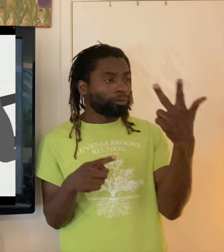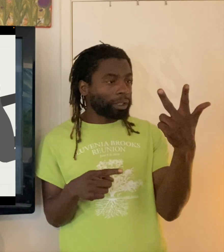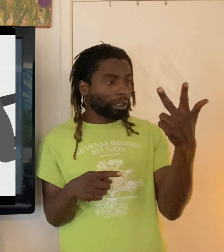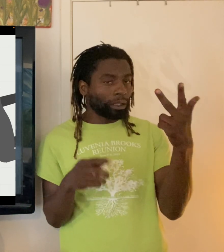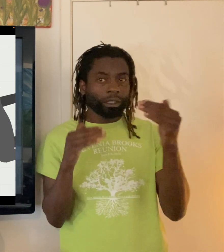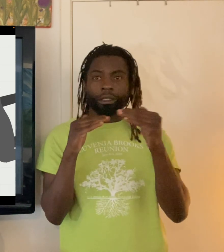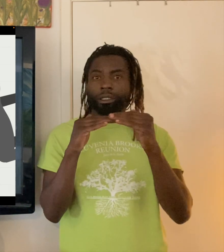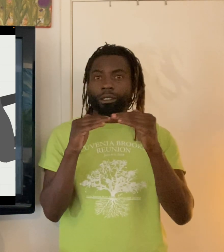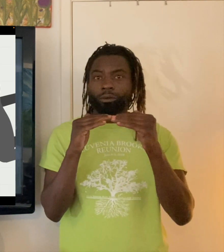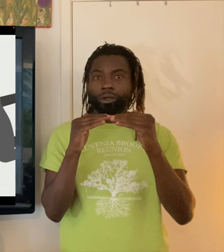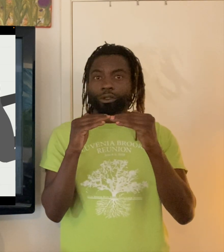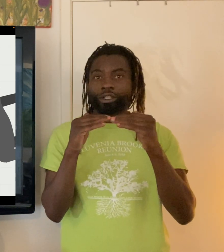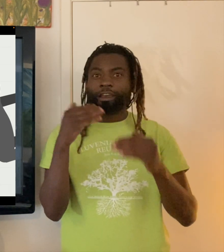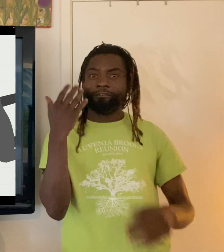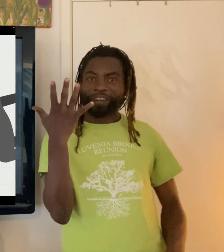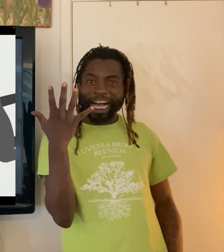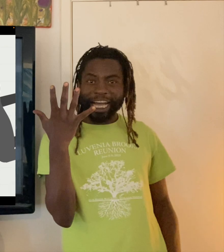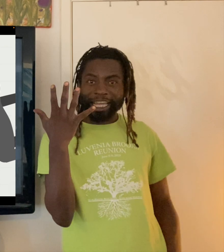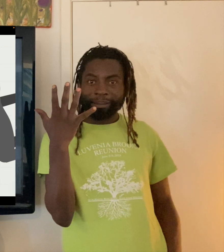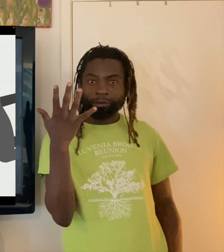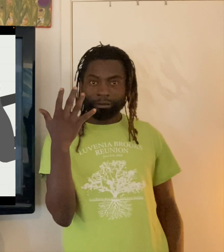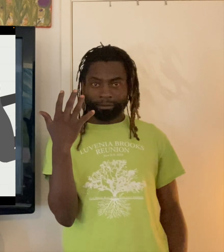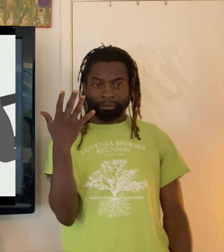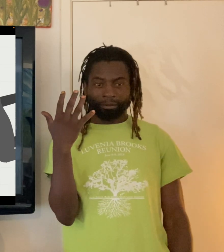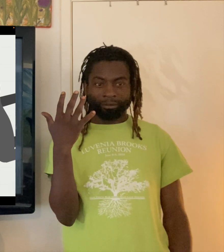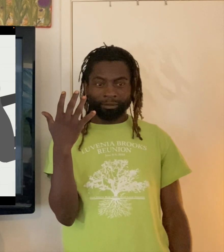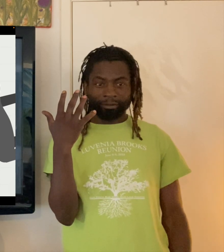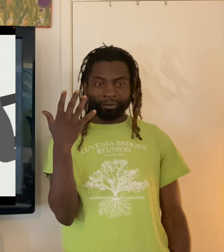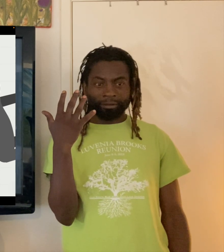together, we get 5. 5 donuts.